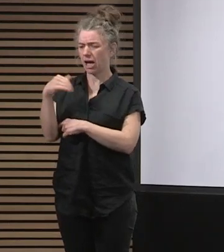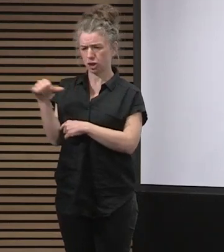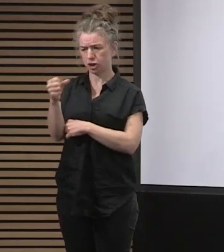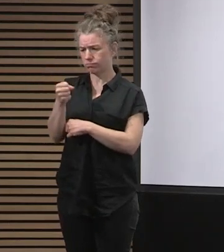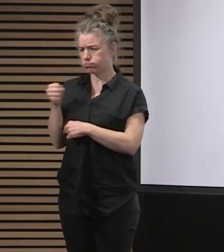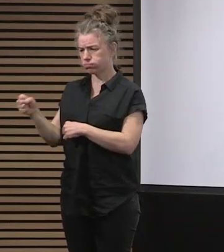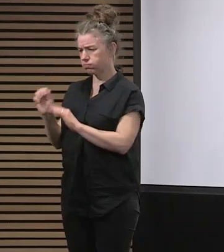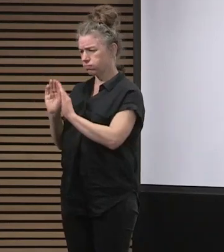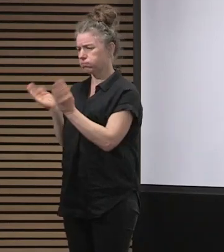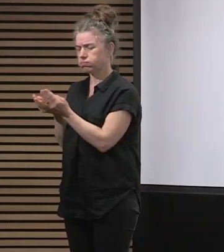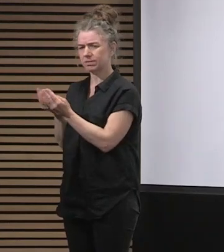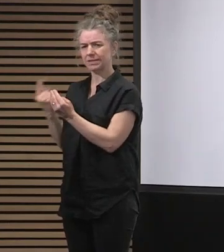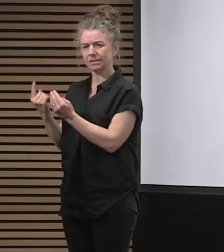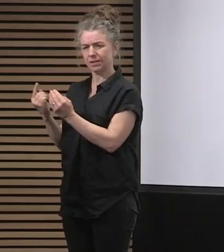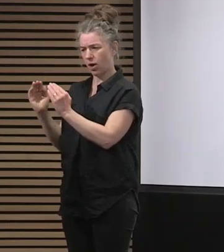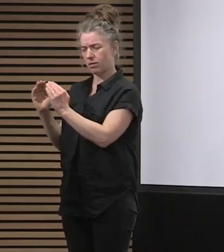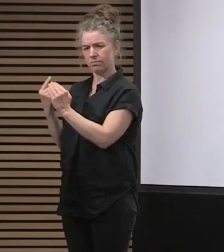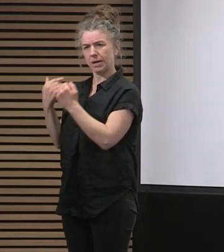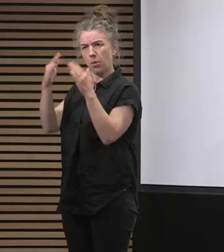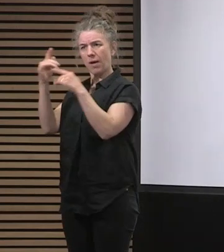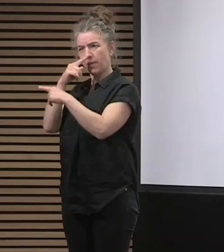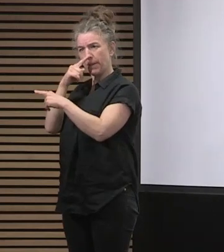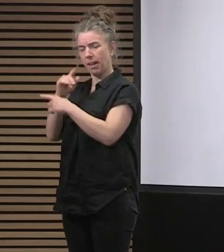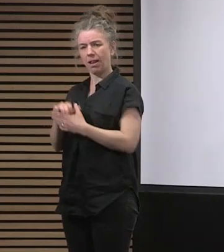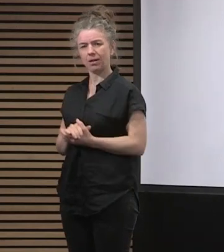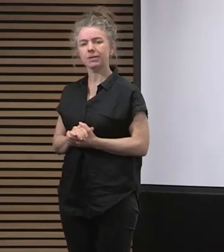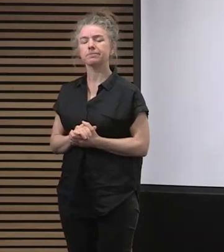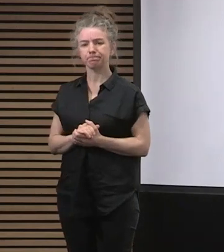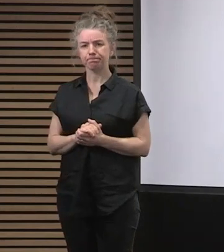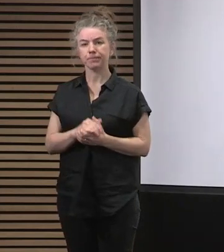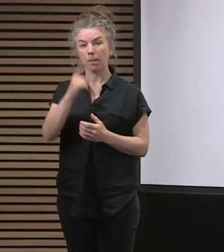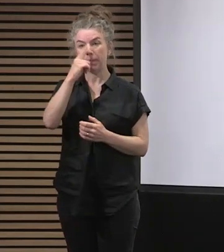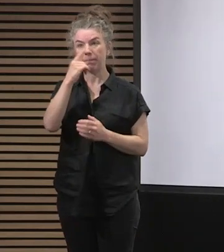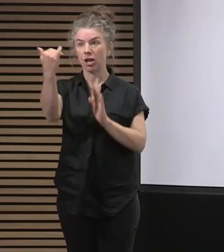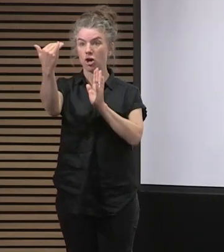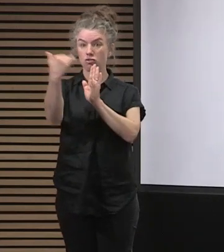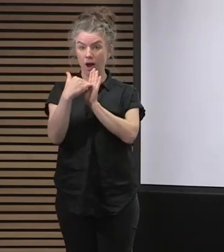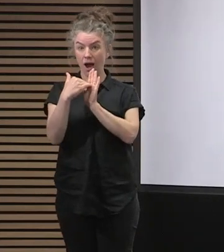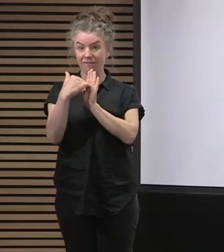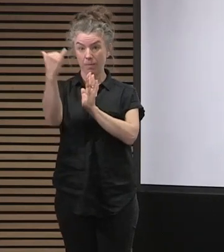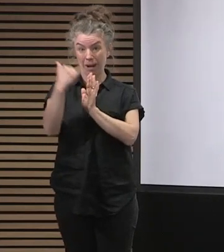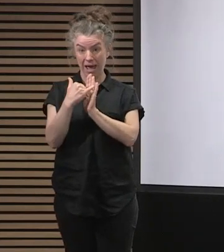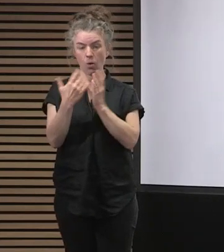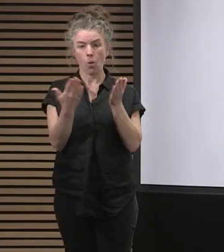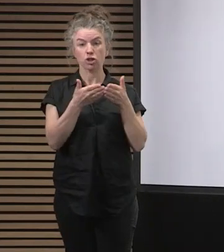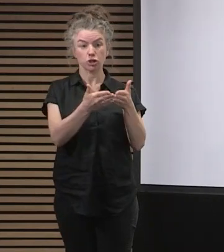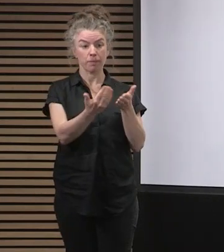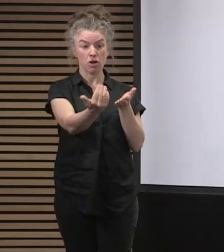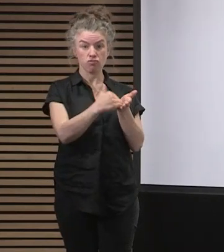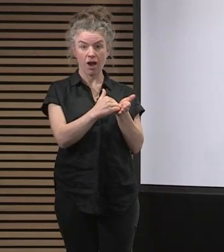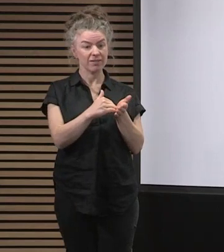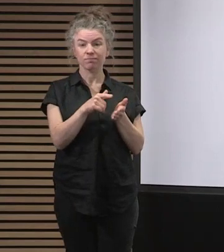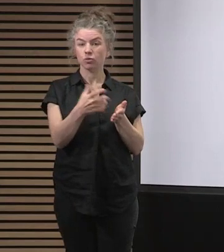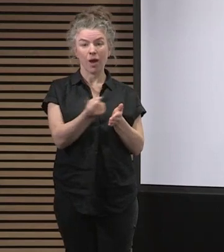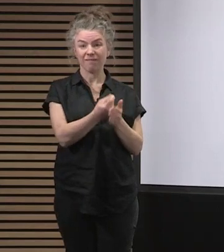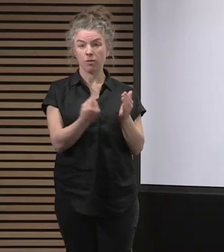from trips? So the flight crew and indeed crew coming in on ships are not required to self-isolate